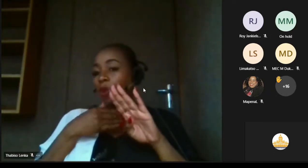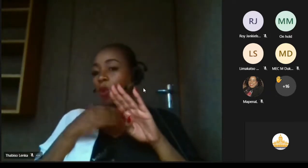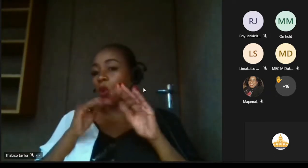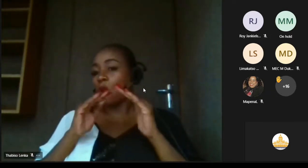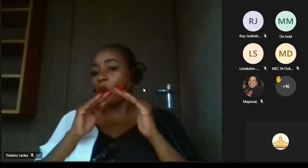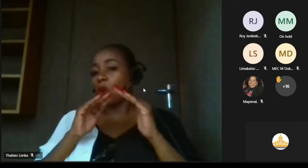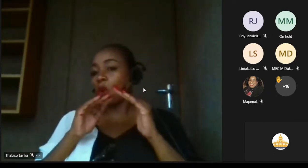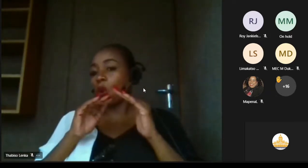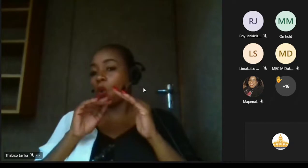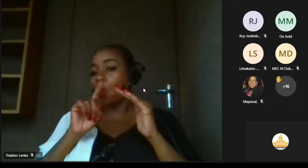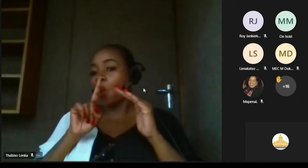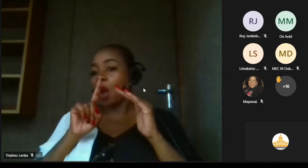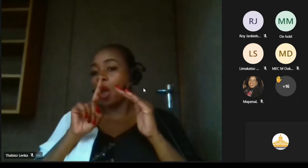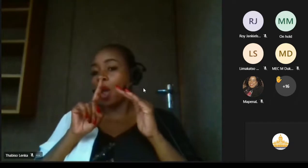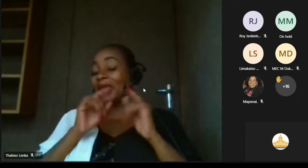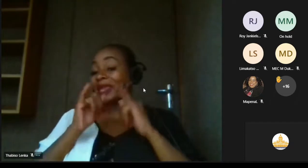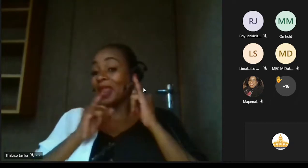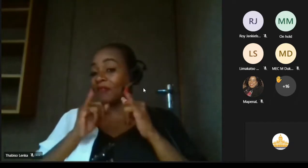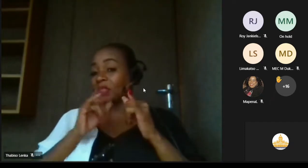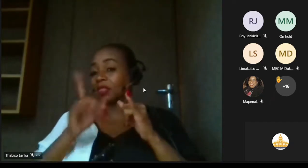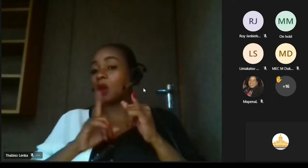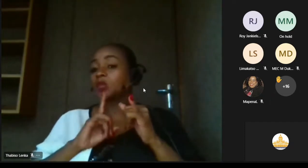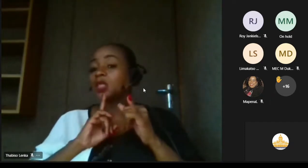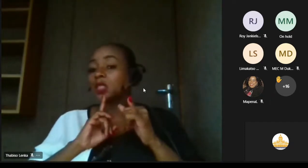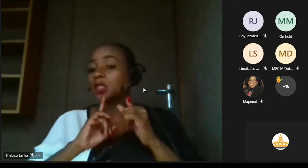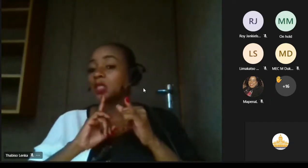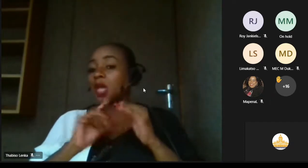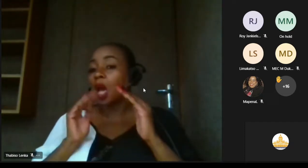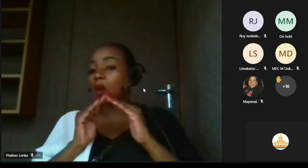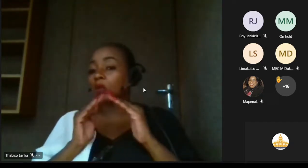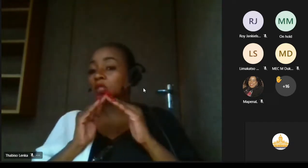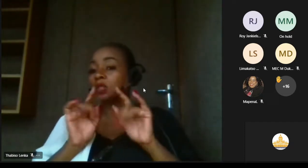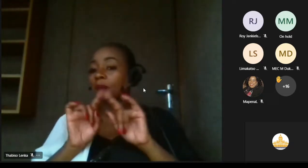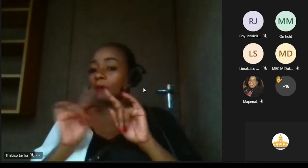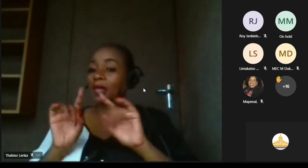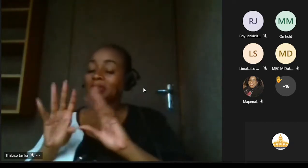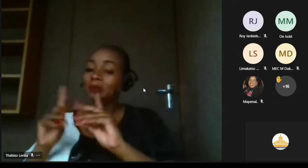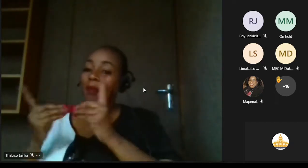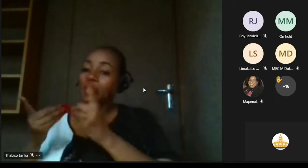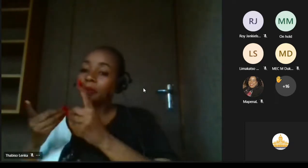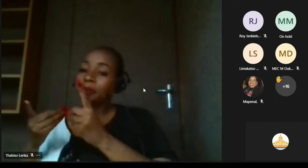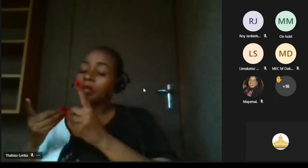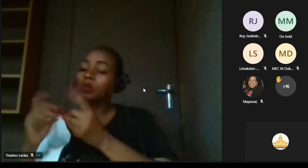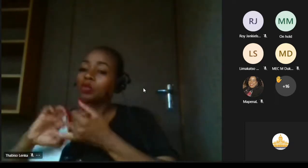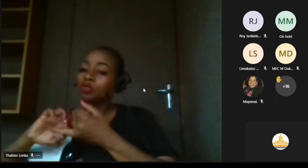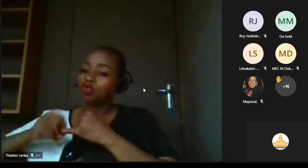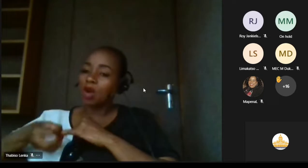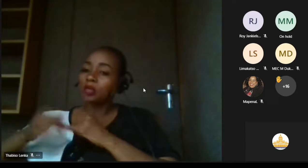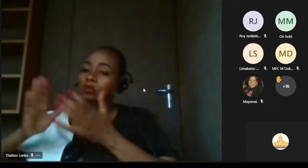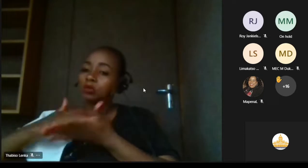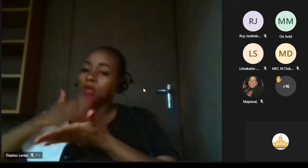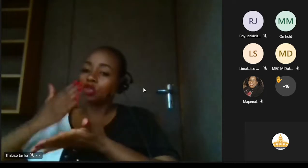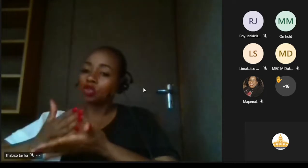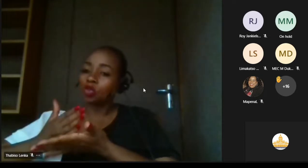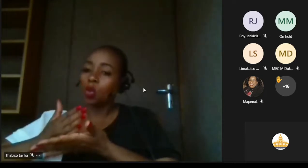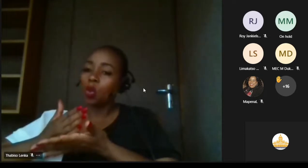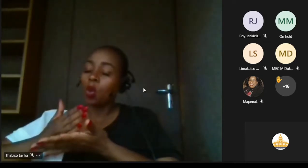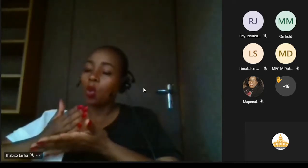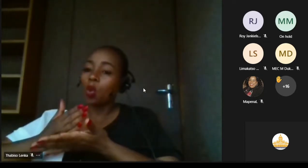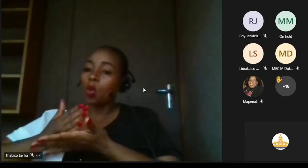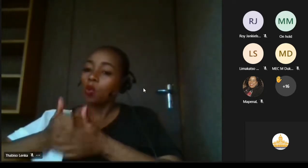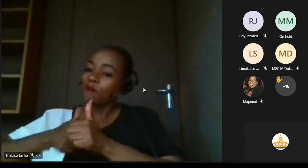metso o le moo 11,000 but the department has made some strides in ensuring that it attends